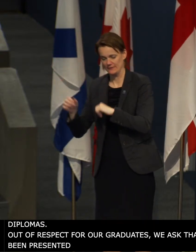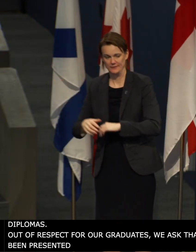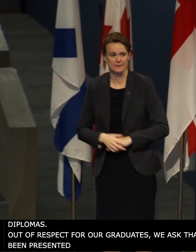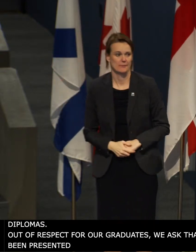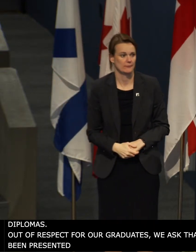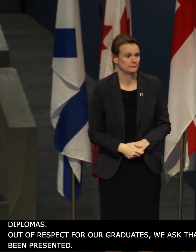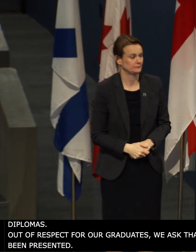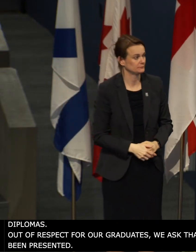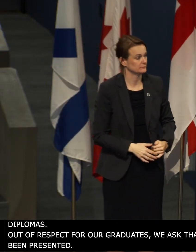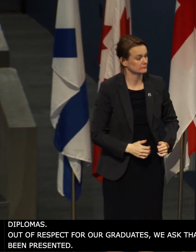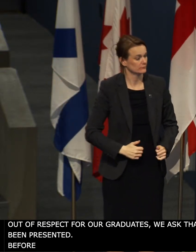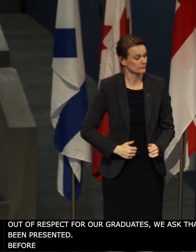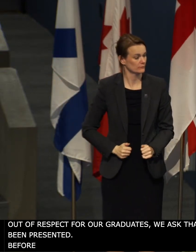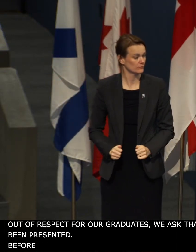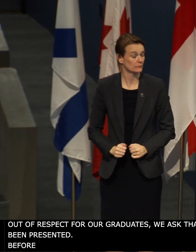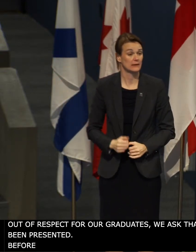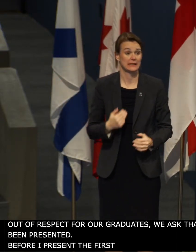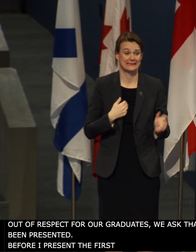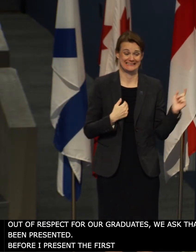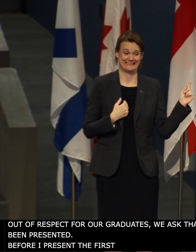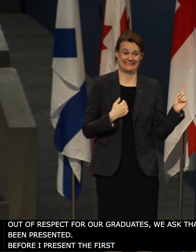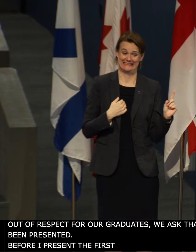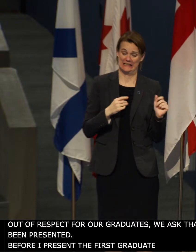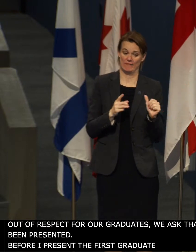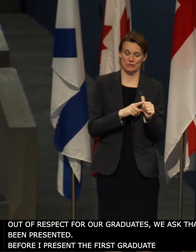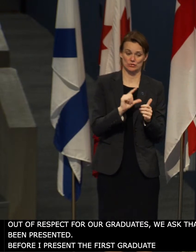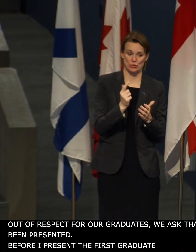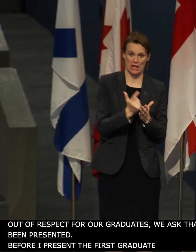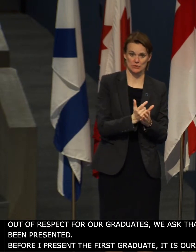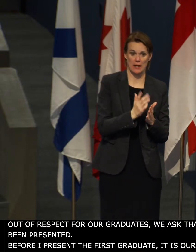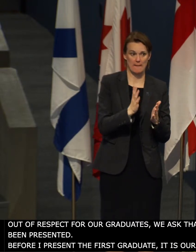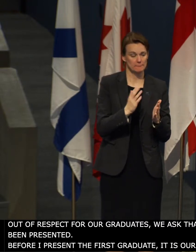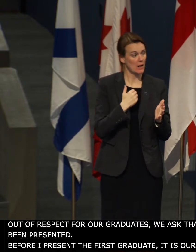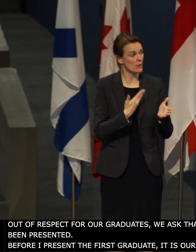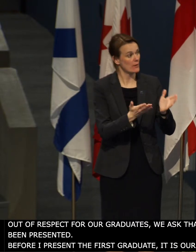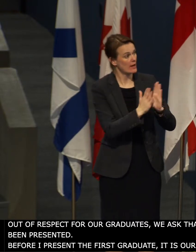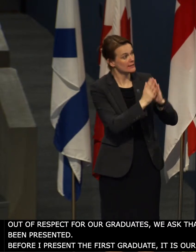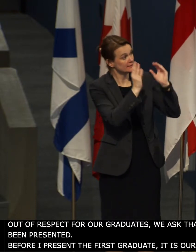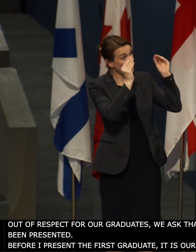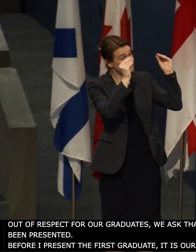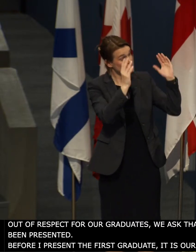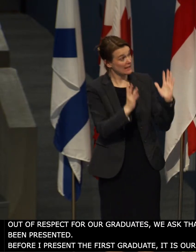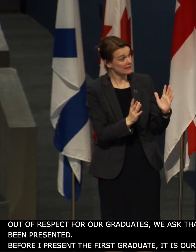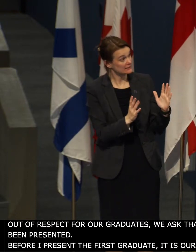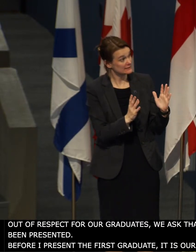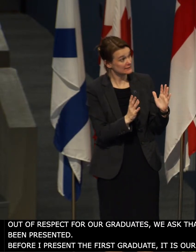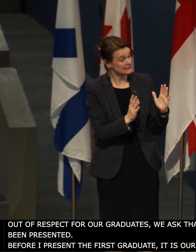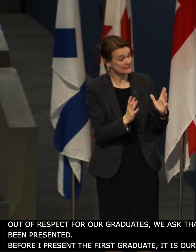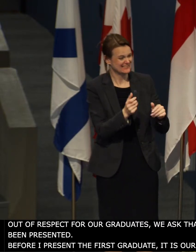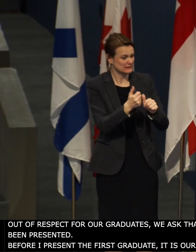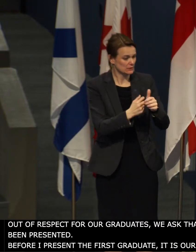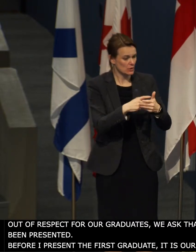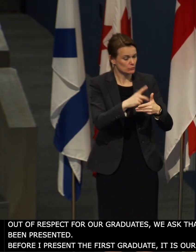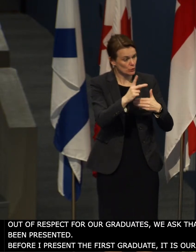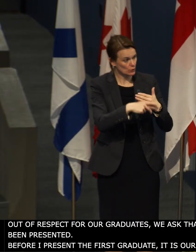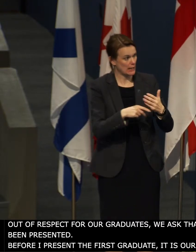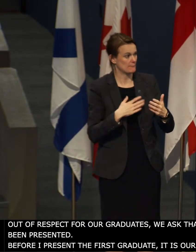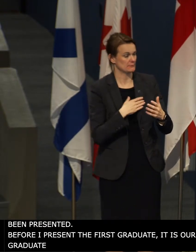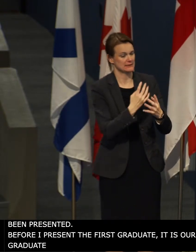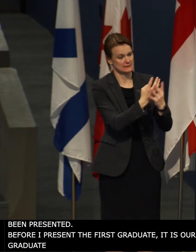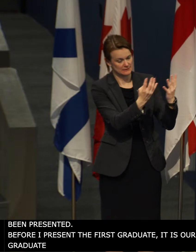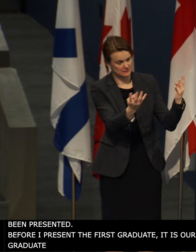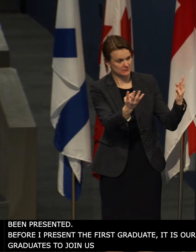Before I present the first graduate, it is our custom to invite faculty members who have taught our graduates to join us